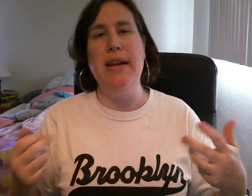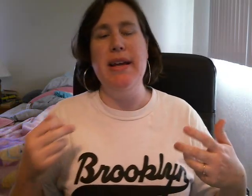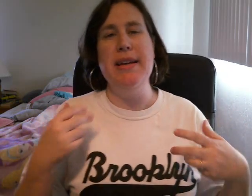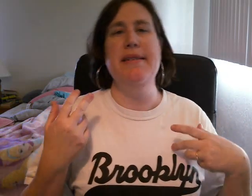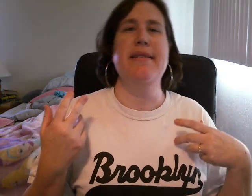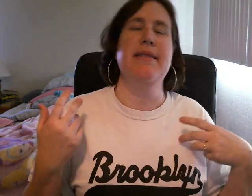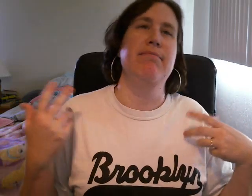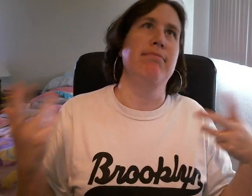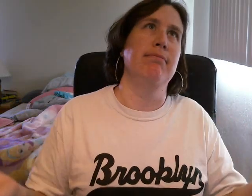monkeys.